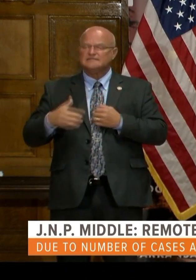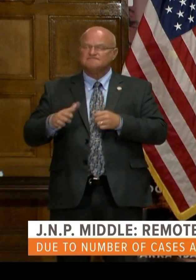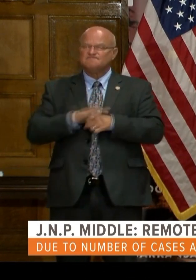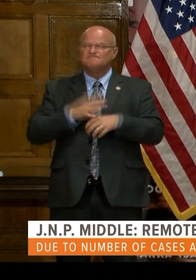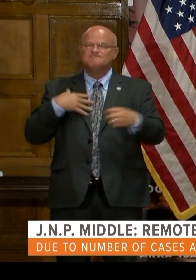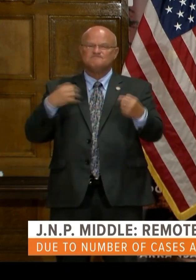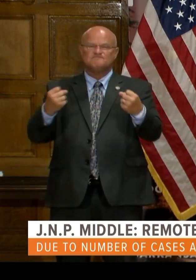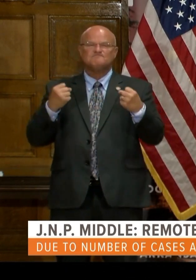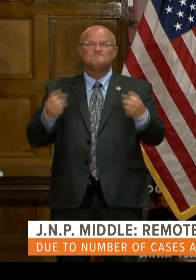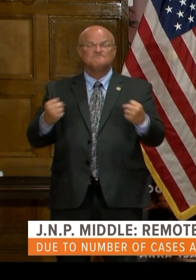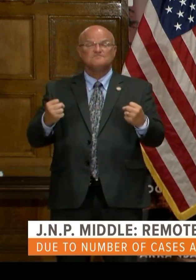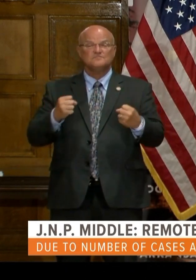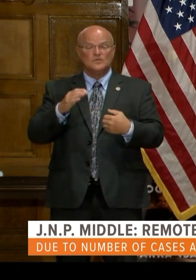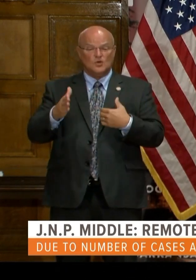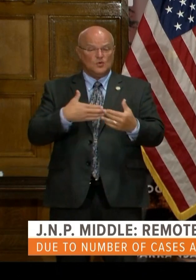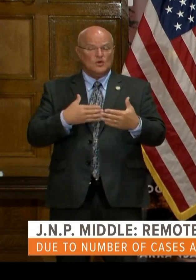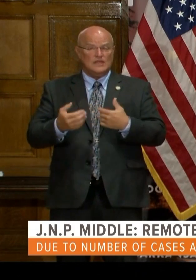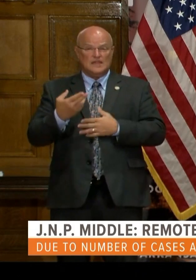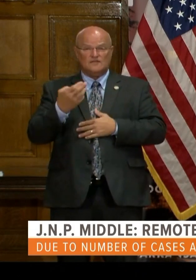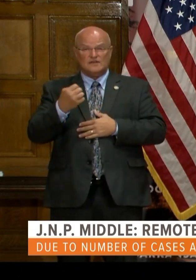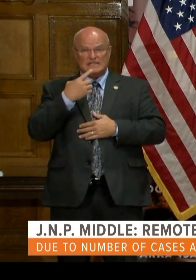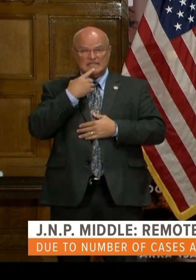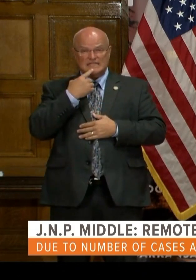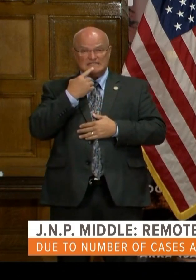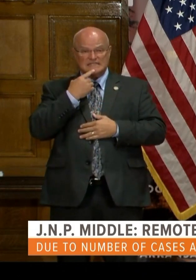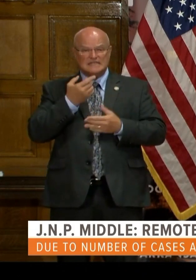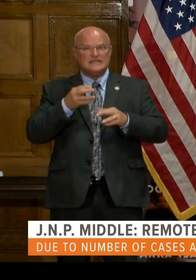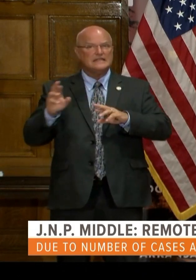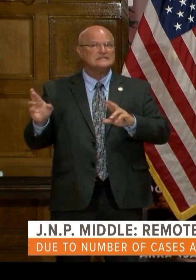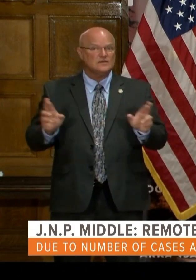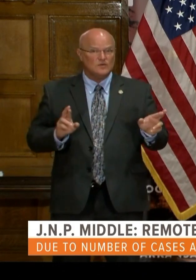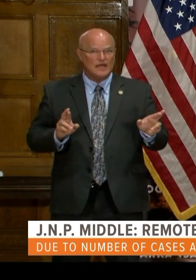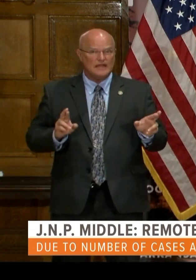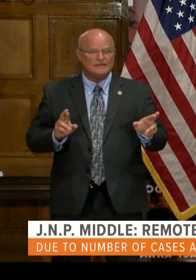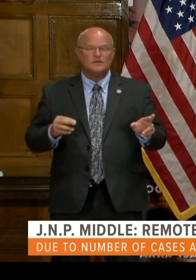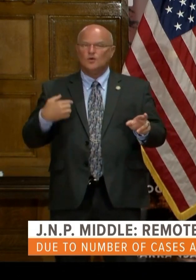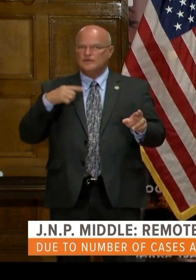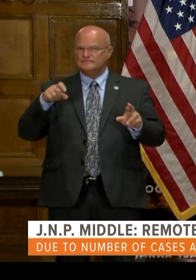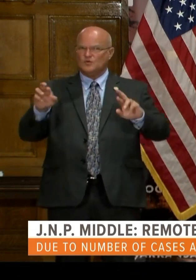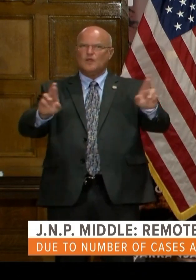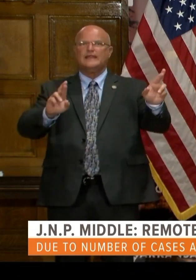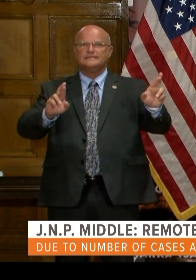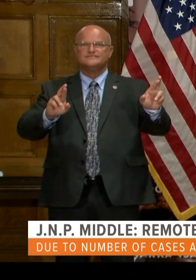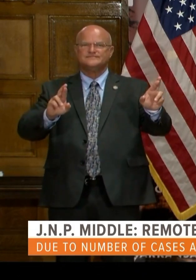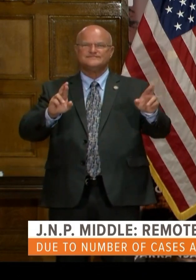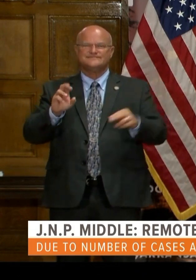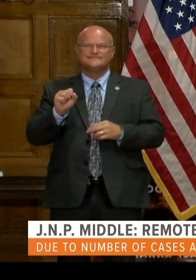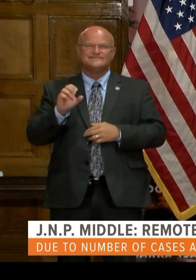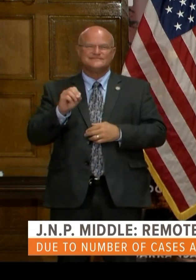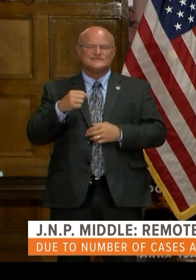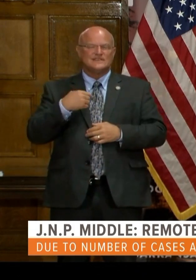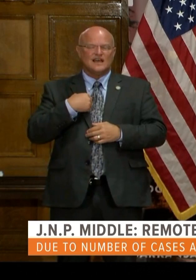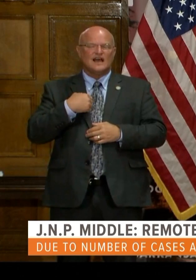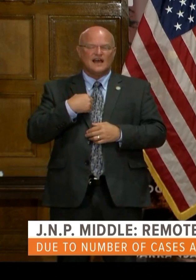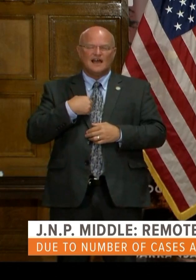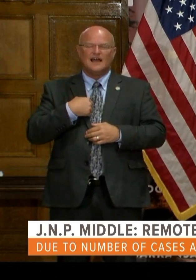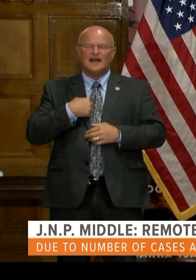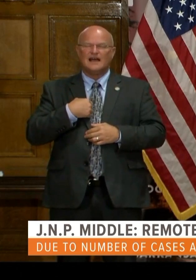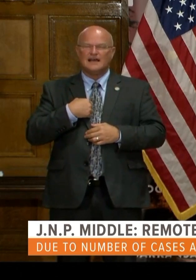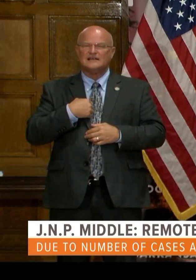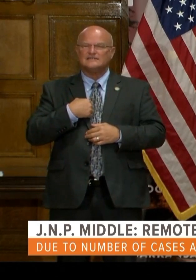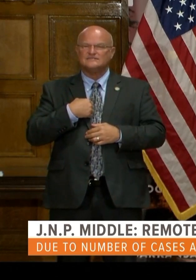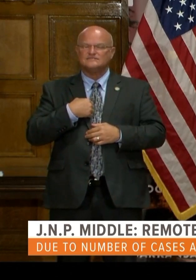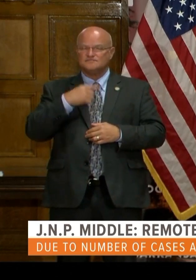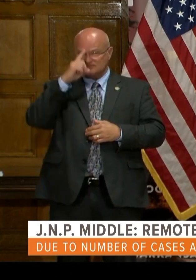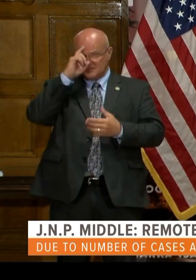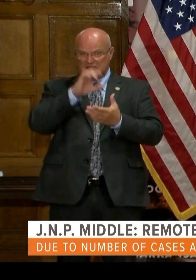confidence that whenever he says, let's get ready, we need to get ready. So I take that at face value,